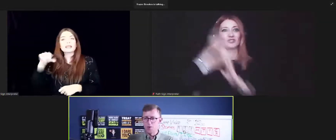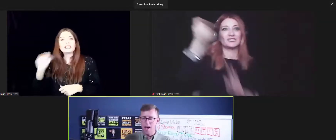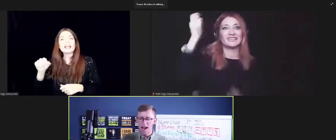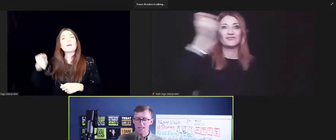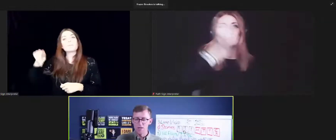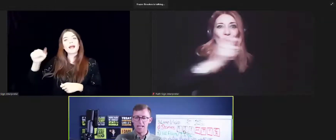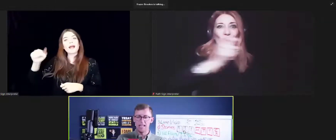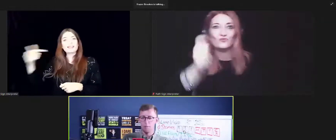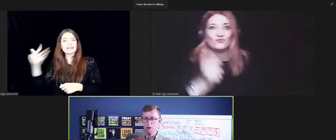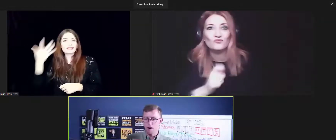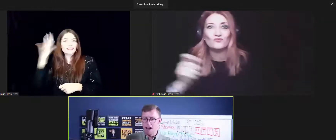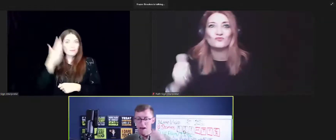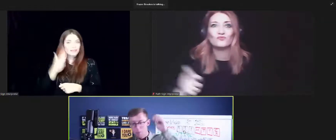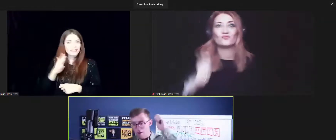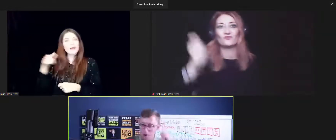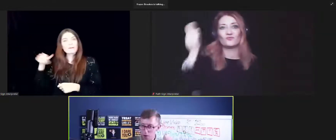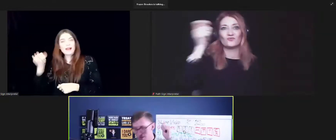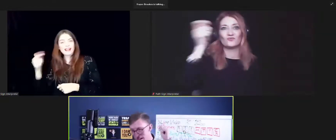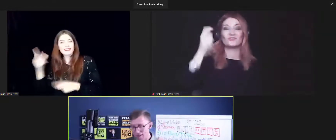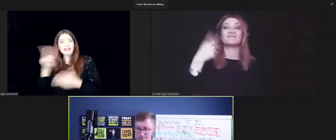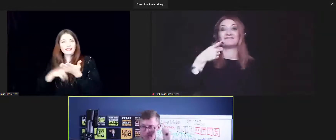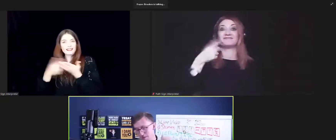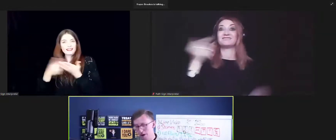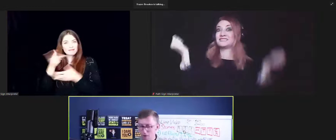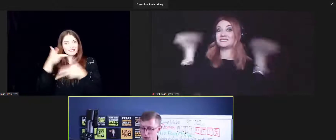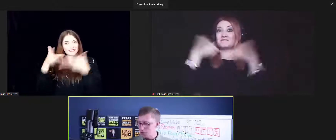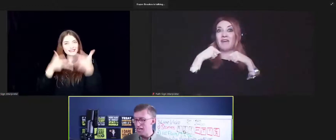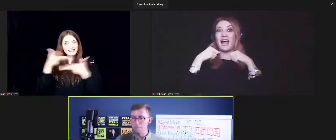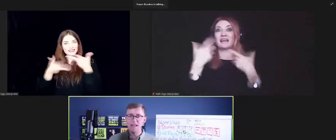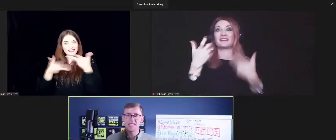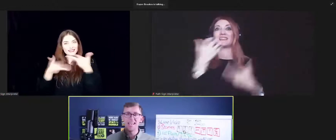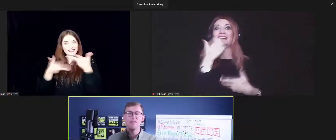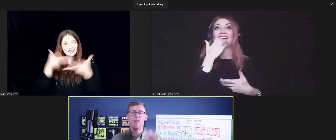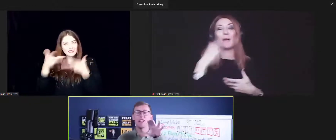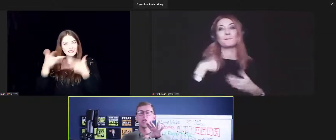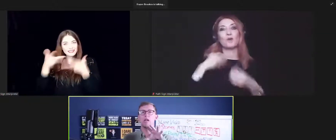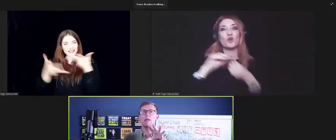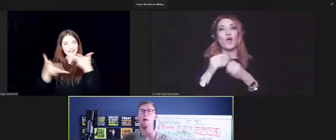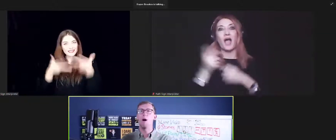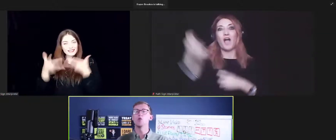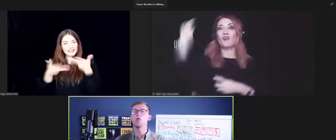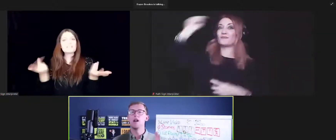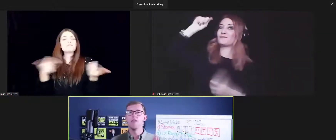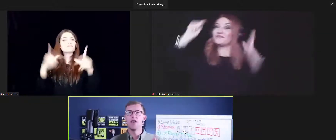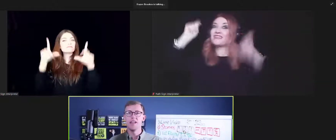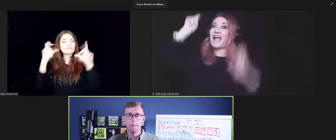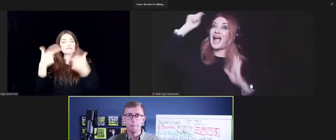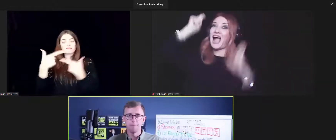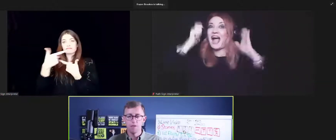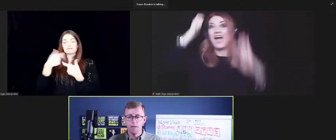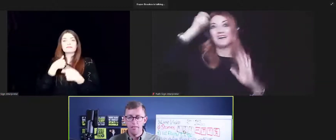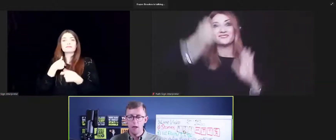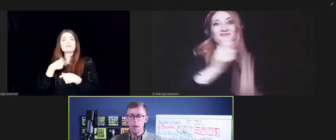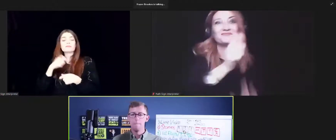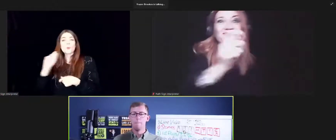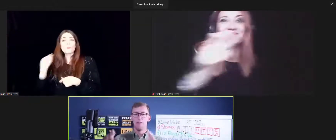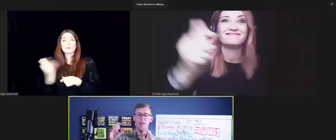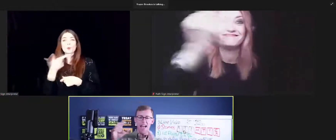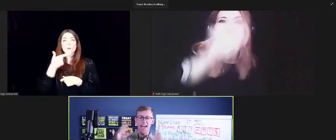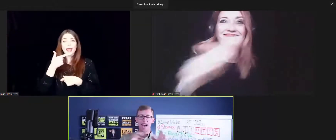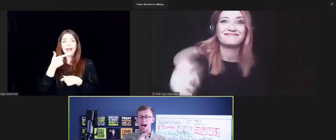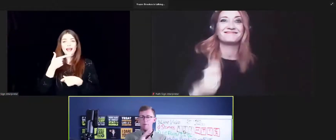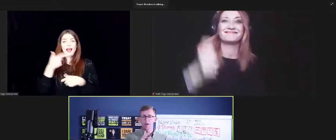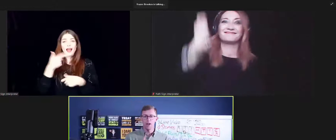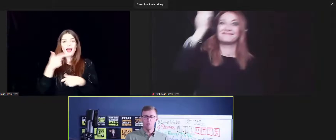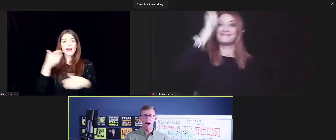to do like a little boomerang and we're all dancing and we're all celebrating, and that's going to be the post that I do. But